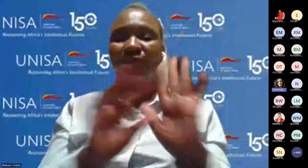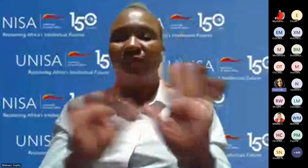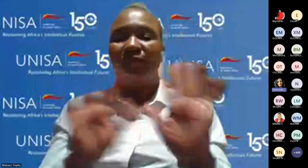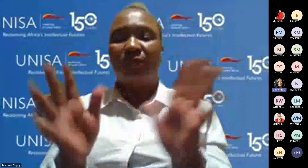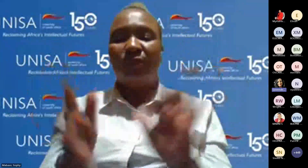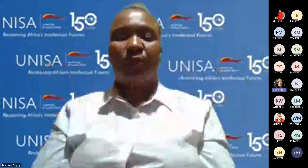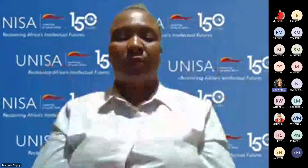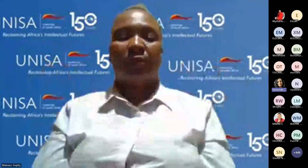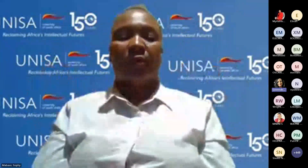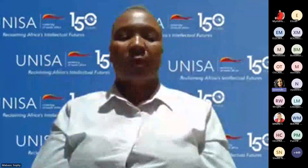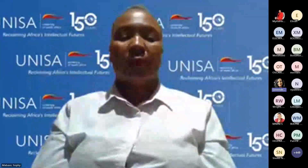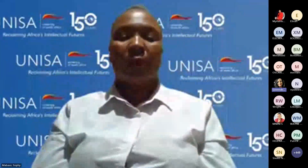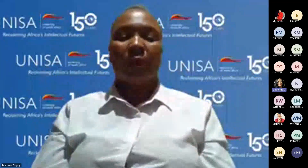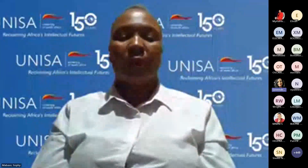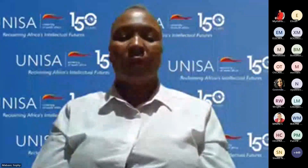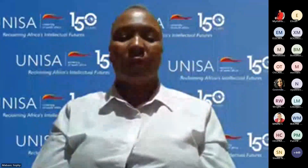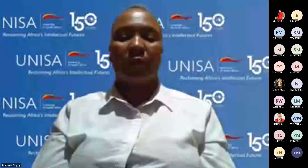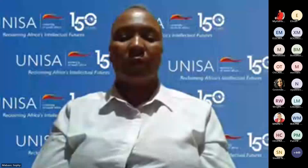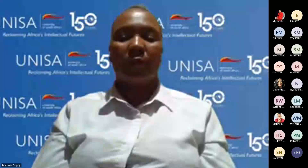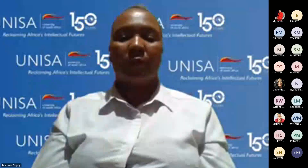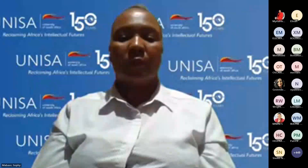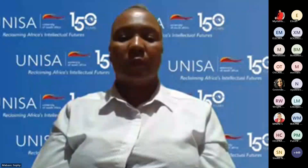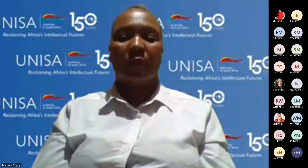Dr. Mphahlele, you want to come in?